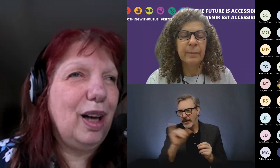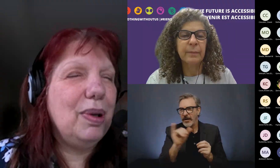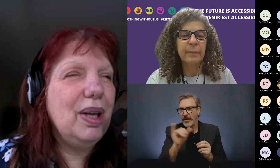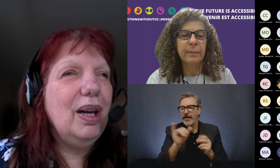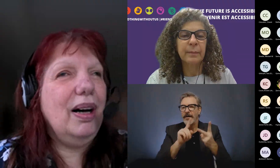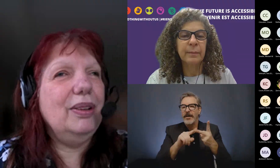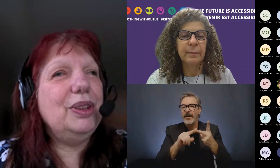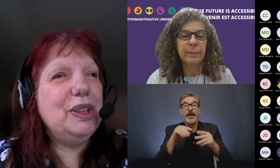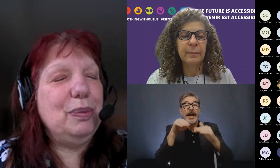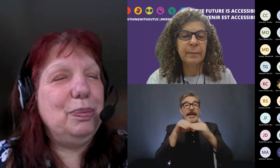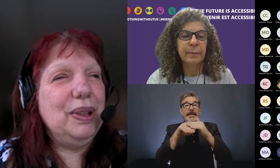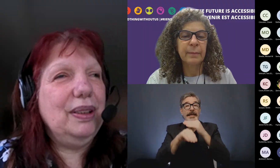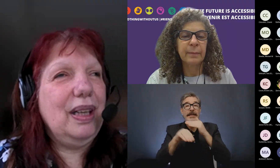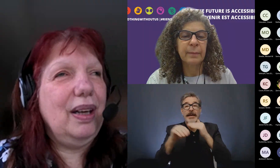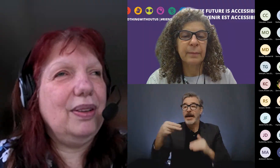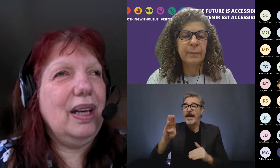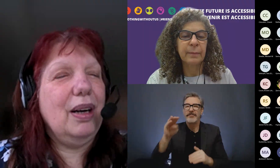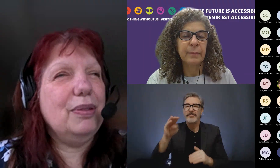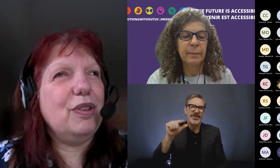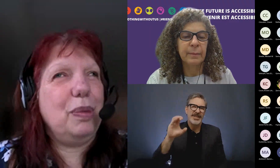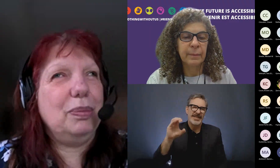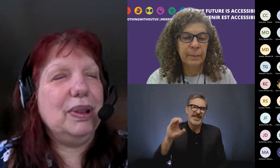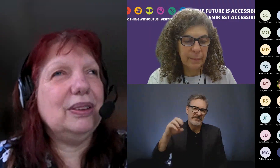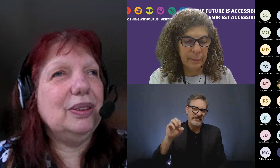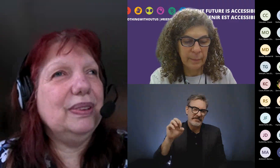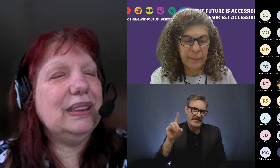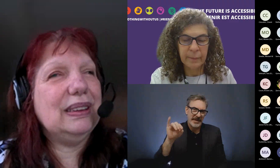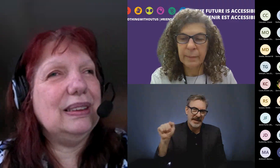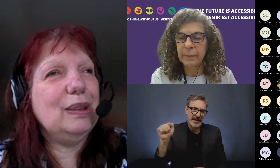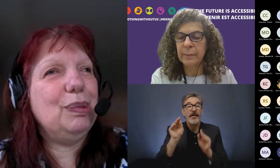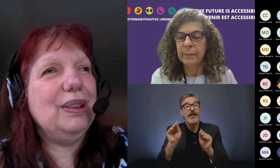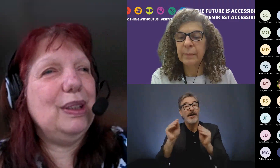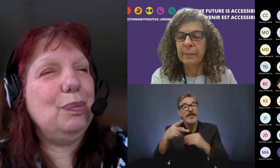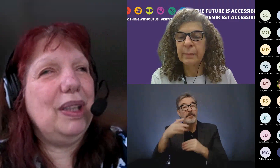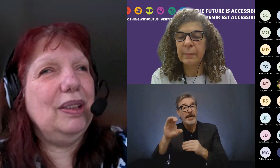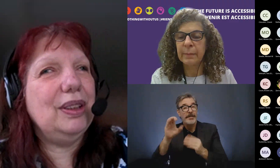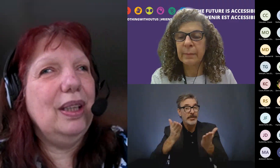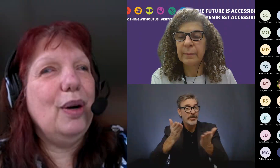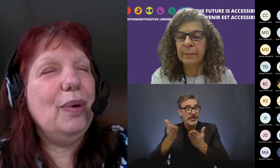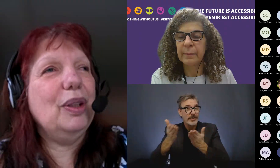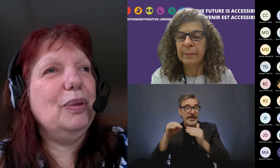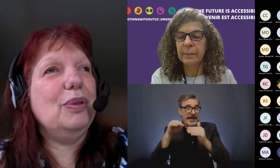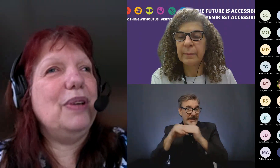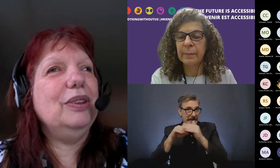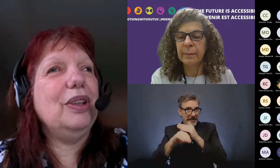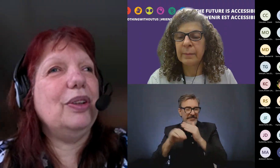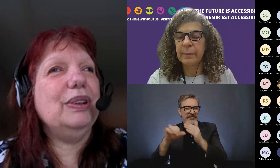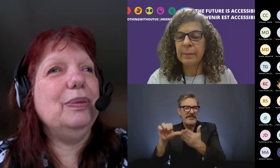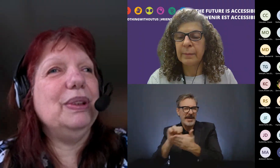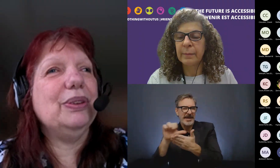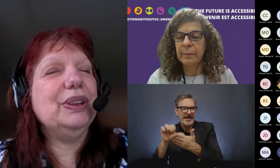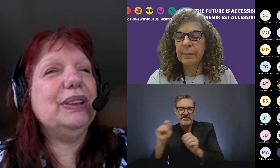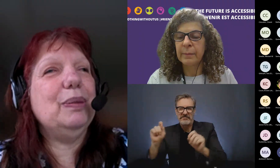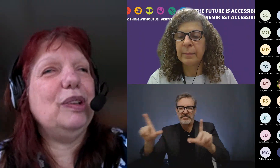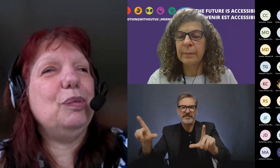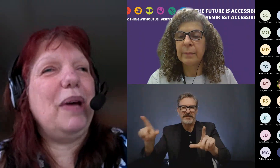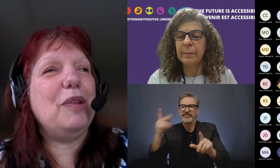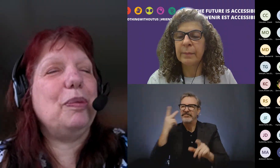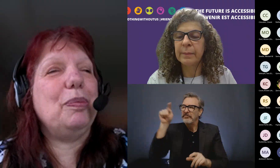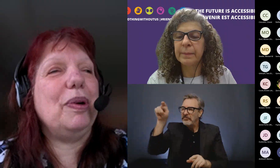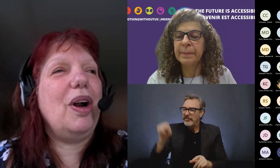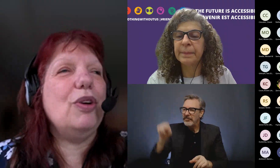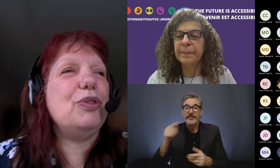Accessibility Hub on GCpedia, the Office of Public Service Accessibility page, where you will find not only resources